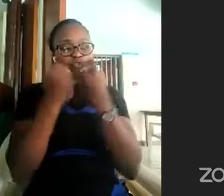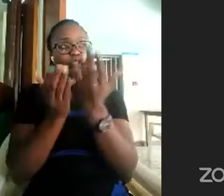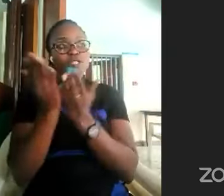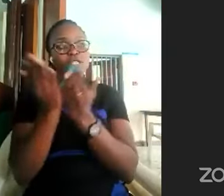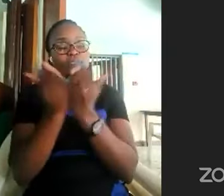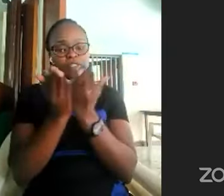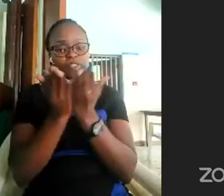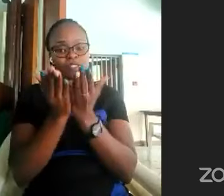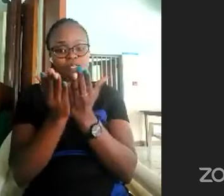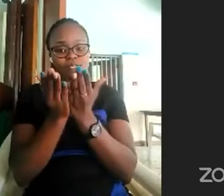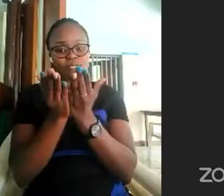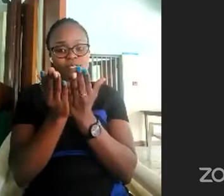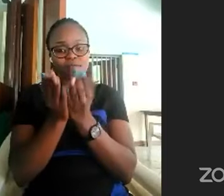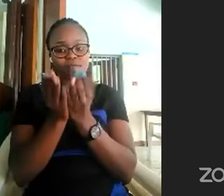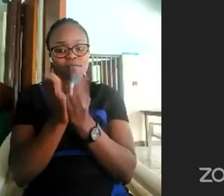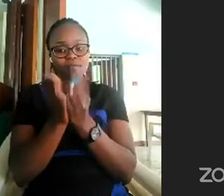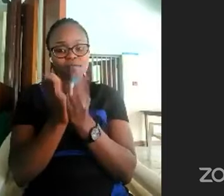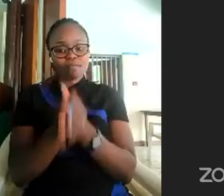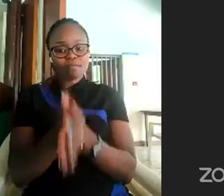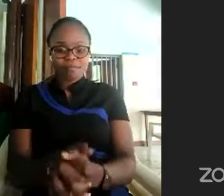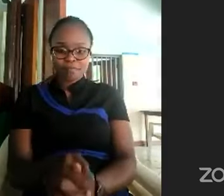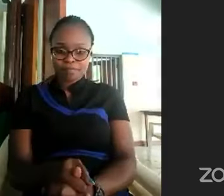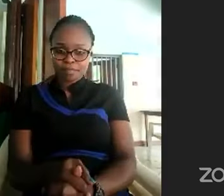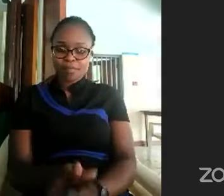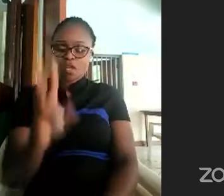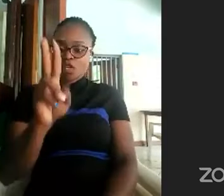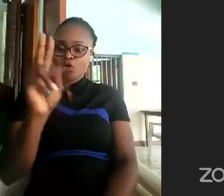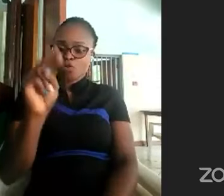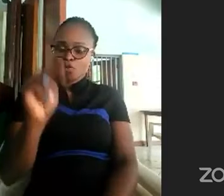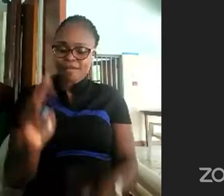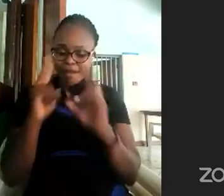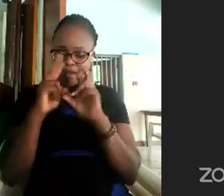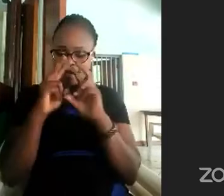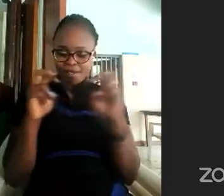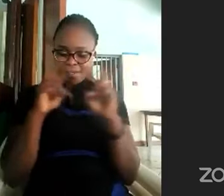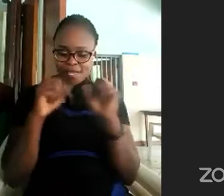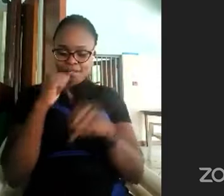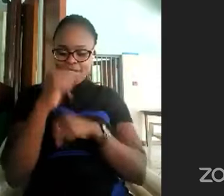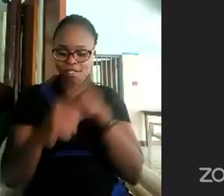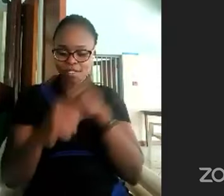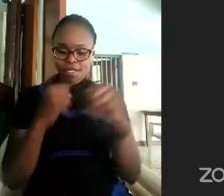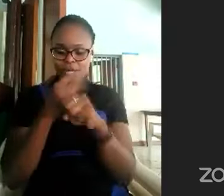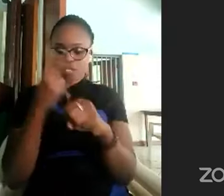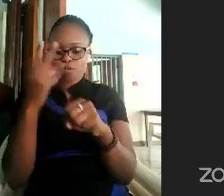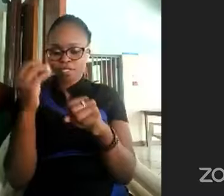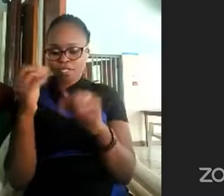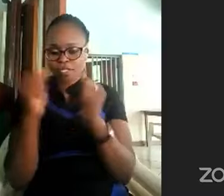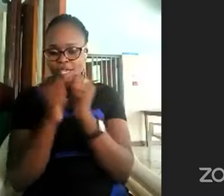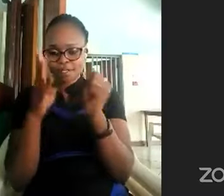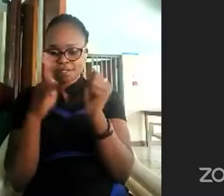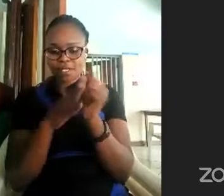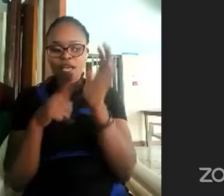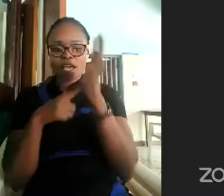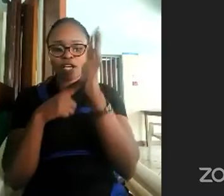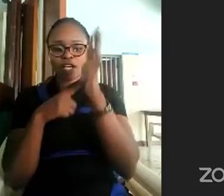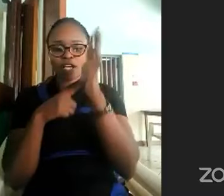UN has conducted a study in 2019 that demonstrated that corruption can increase or can reduce the effectiveness of social safety